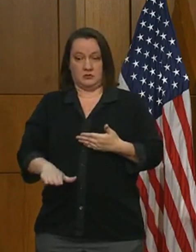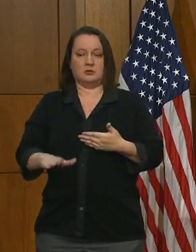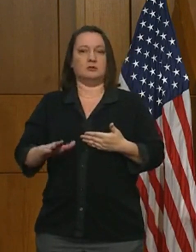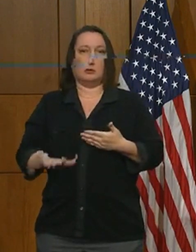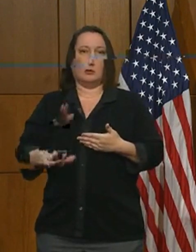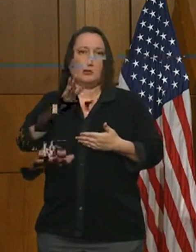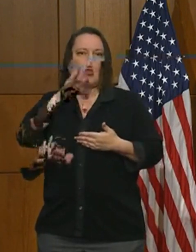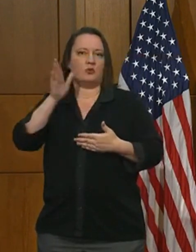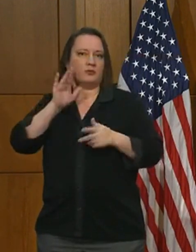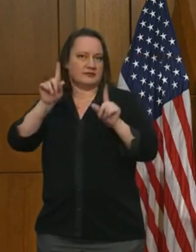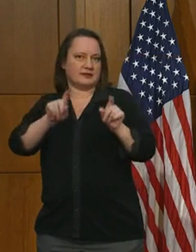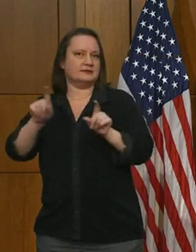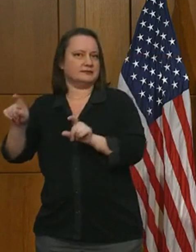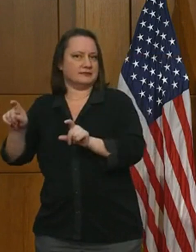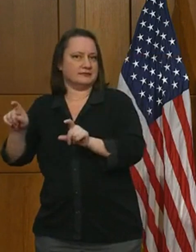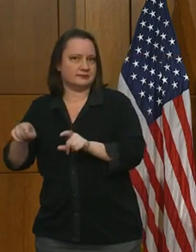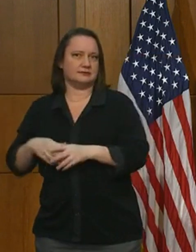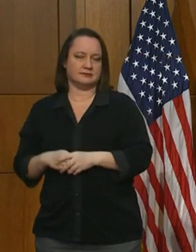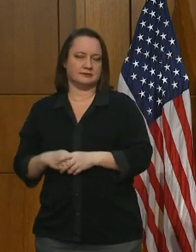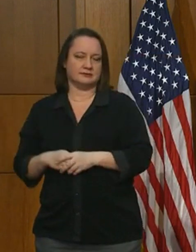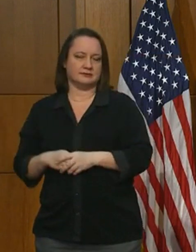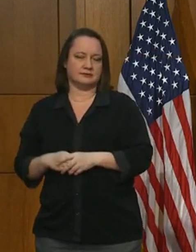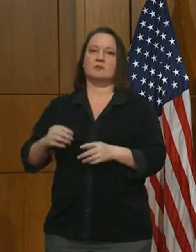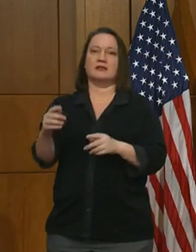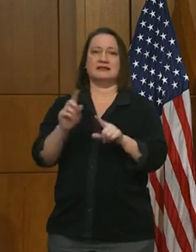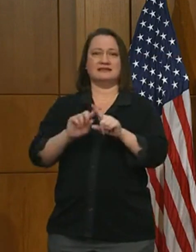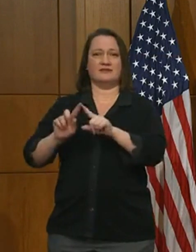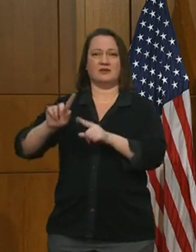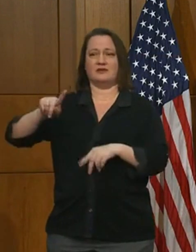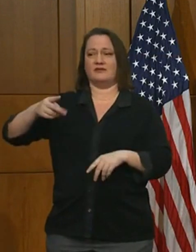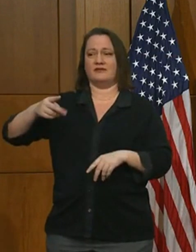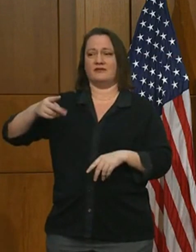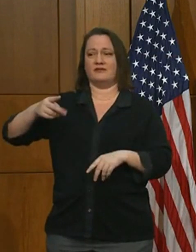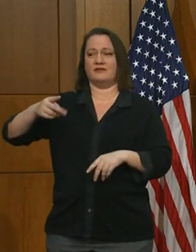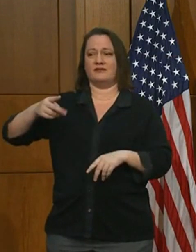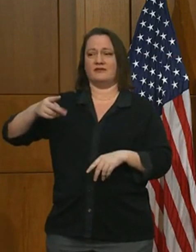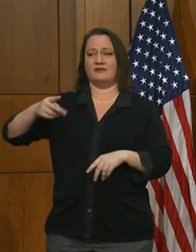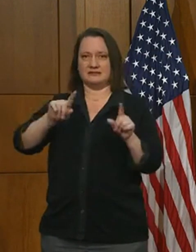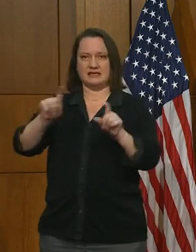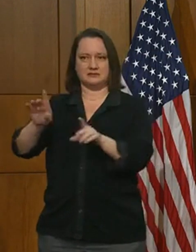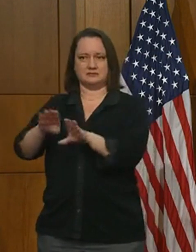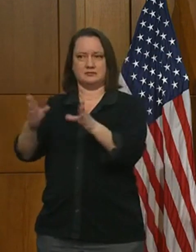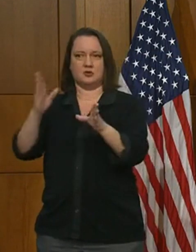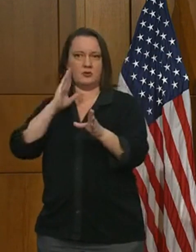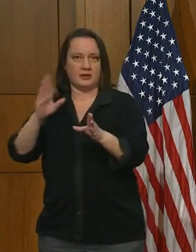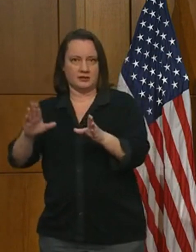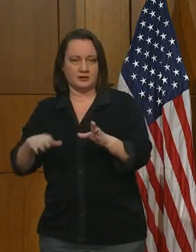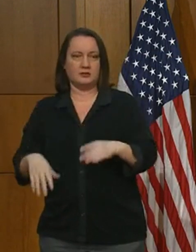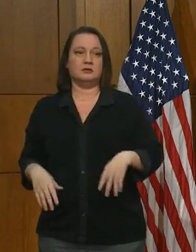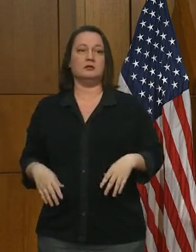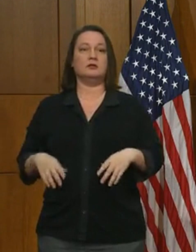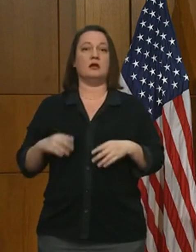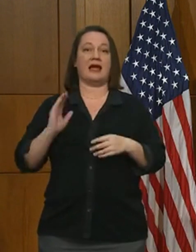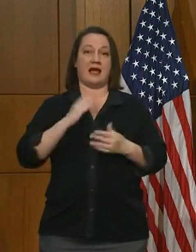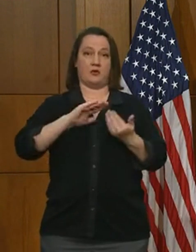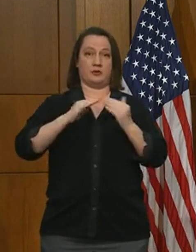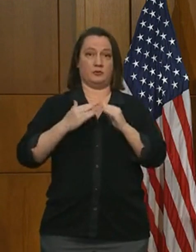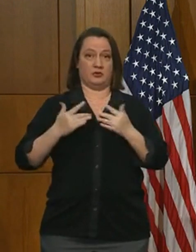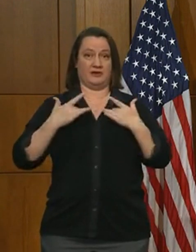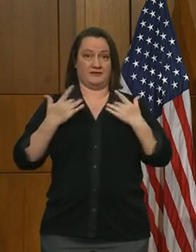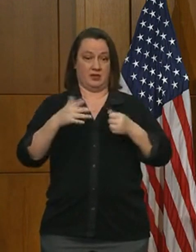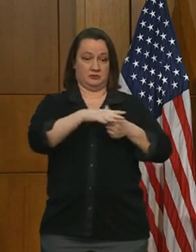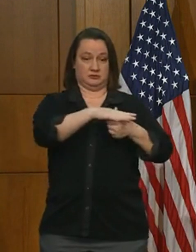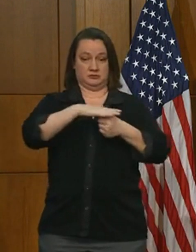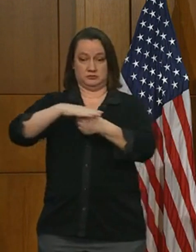at pharmacies. Our very focused, as the governor showed earlier, our very focused community events are in particular to make sure that we're not